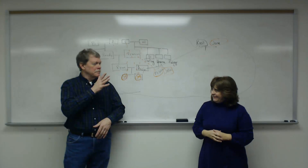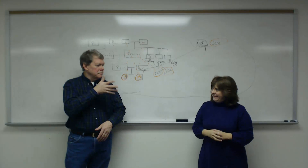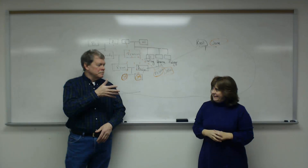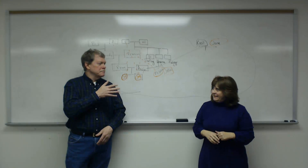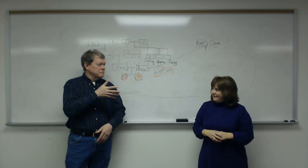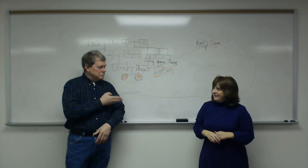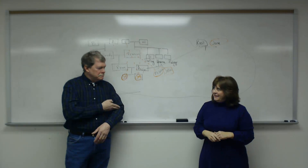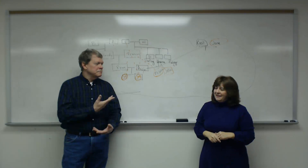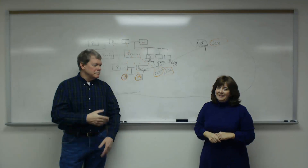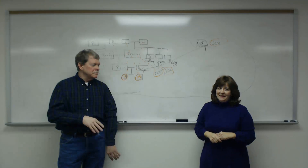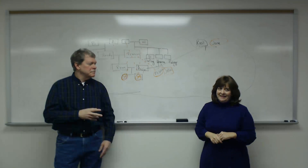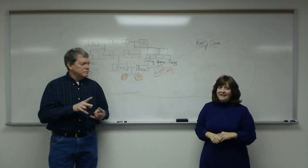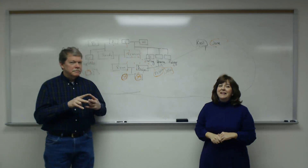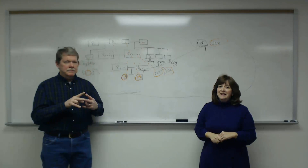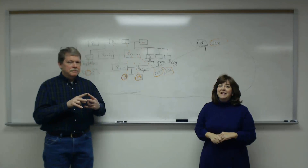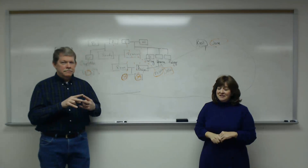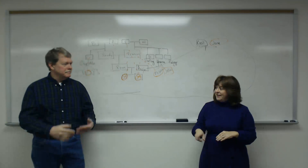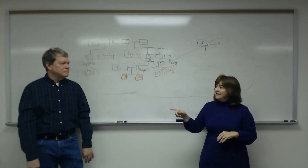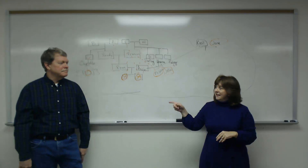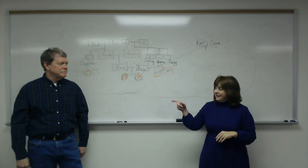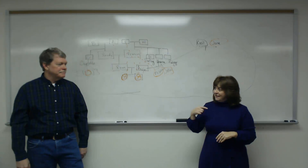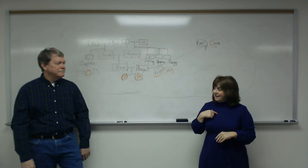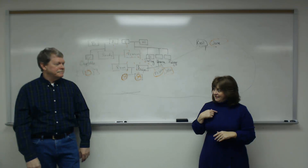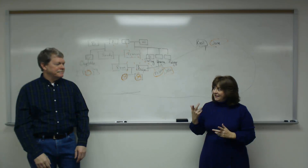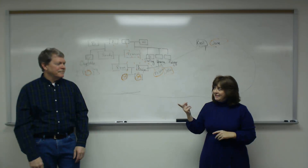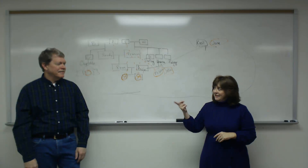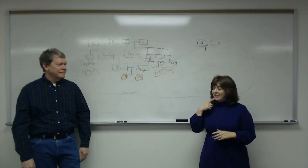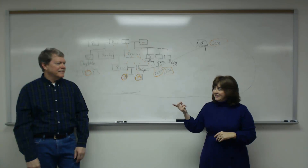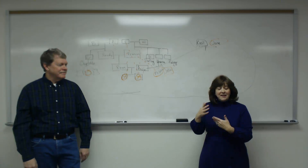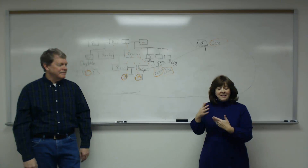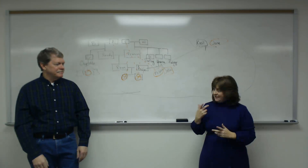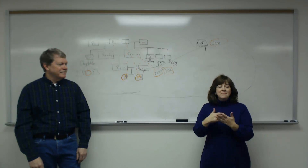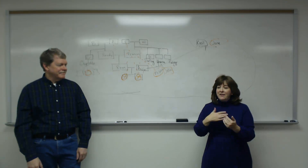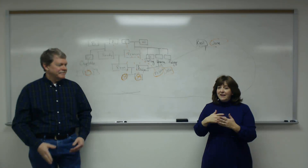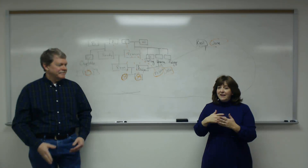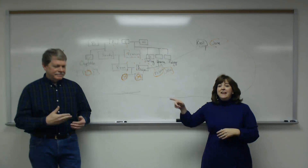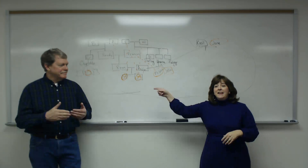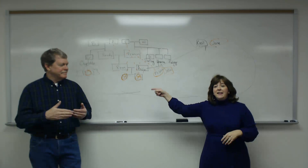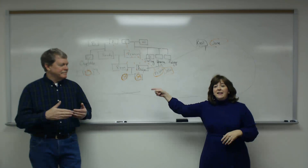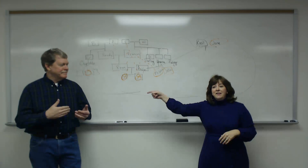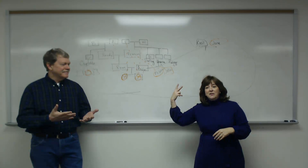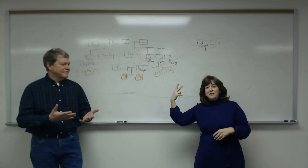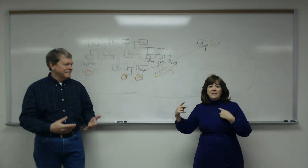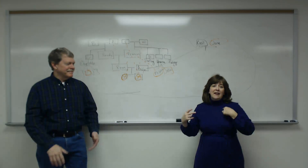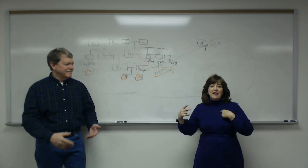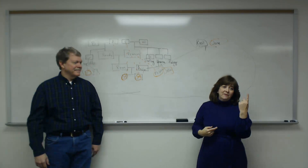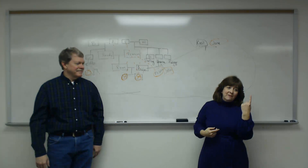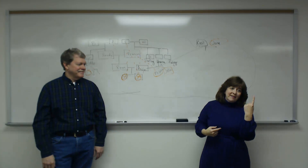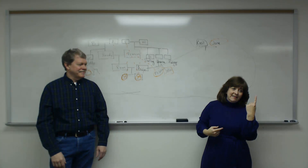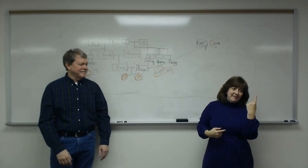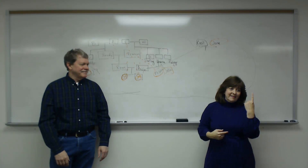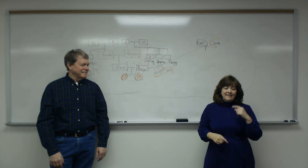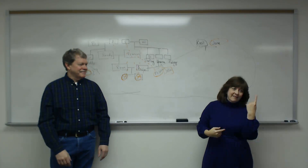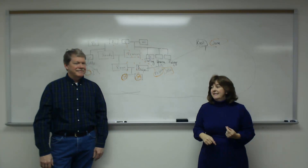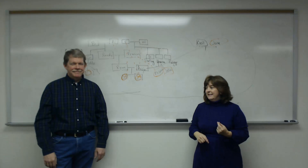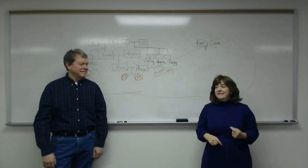Because I'm seeing 2. I just make sure. It doesn't matter. He uses 2. I use 1. So is